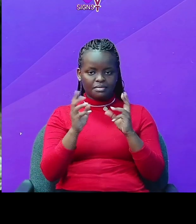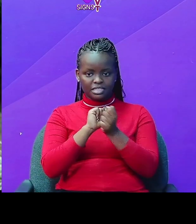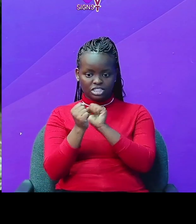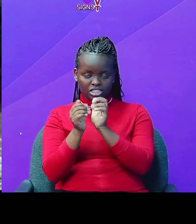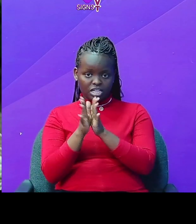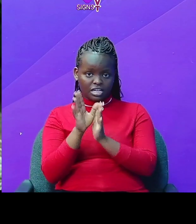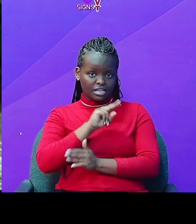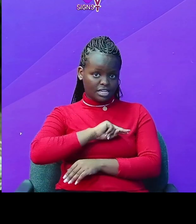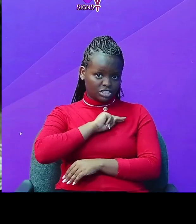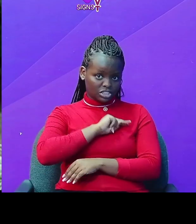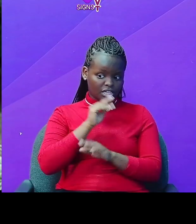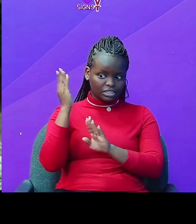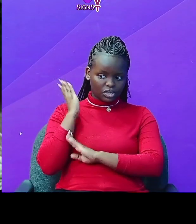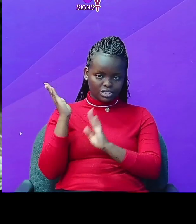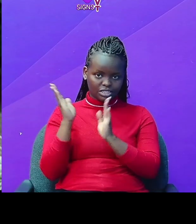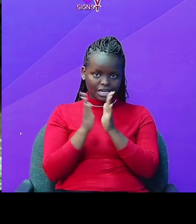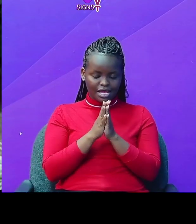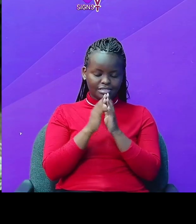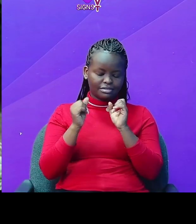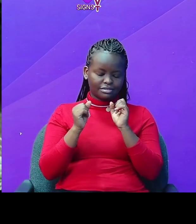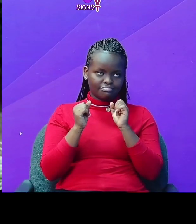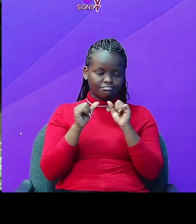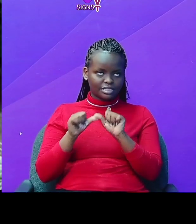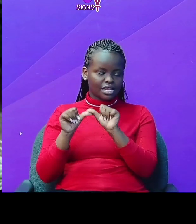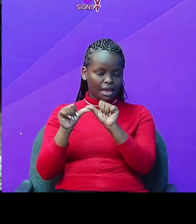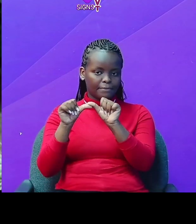nature, security and stability,